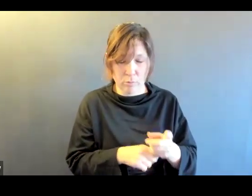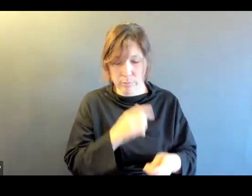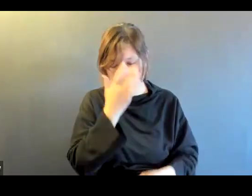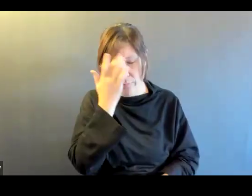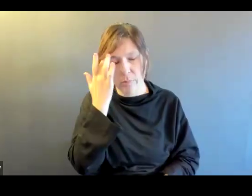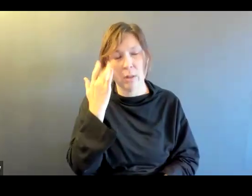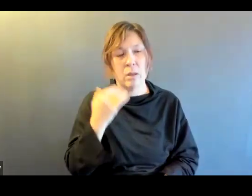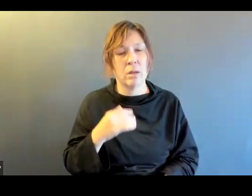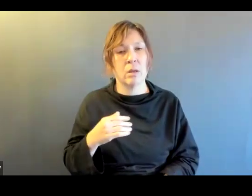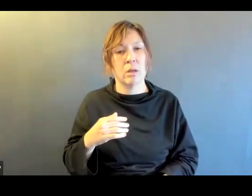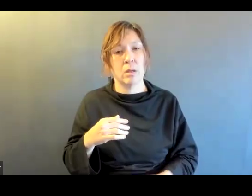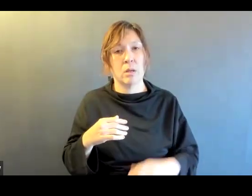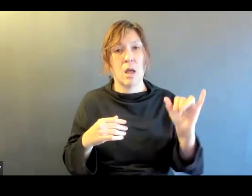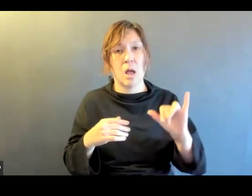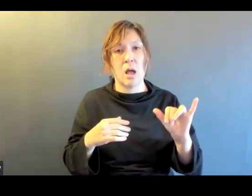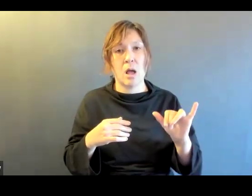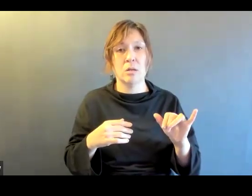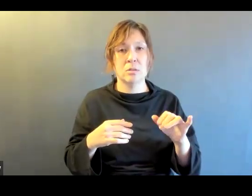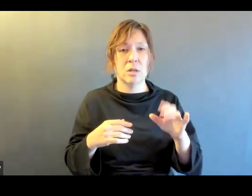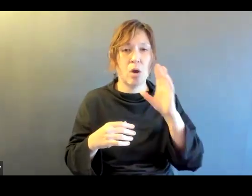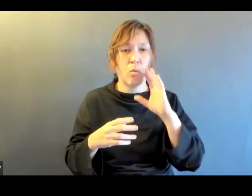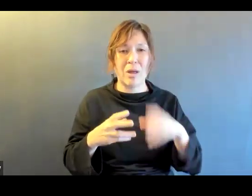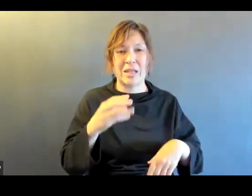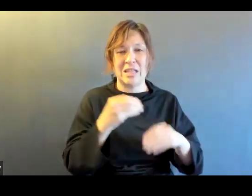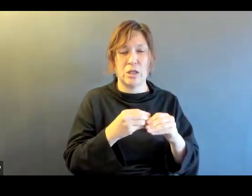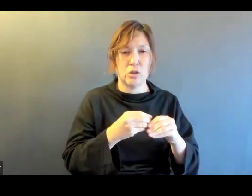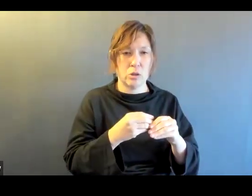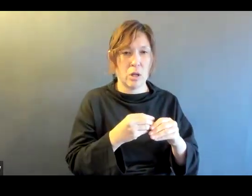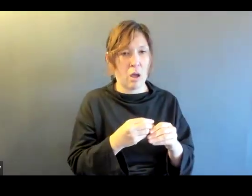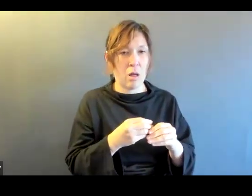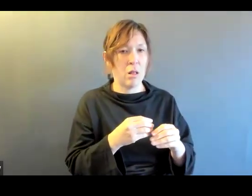to an additional salary step, which is a step 9 of their